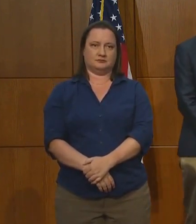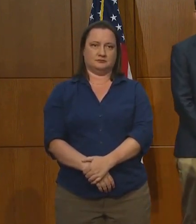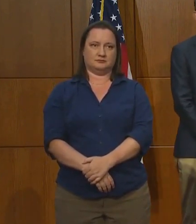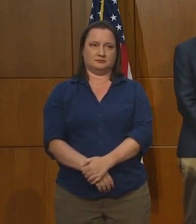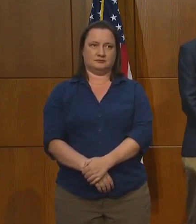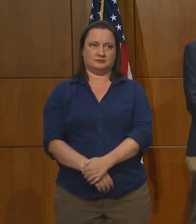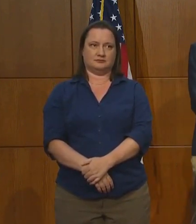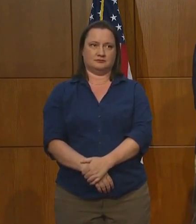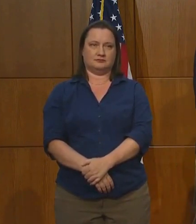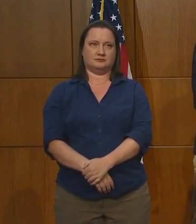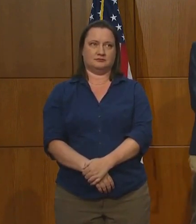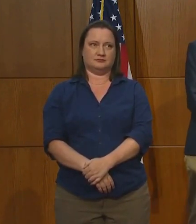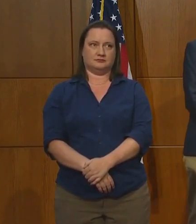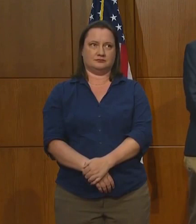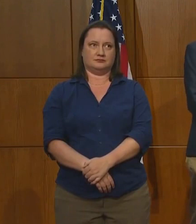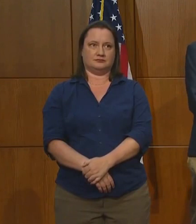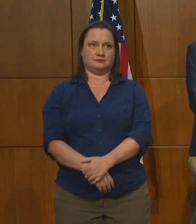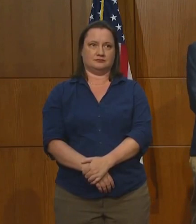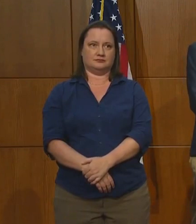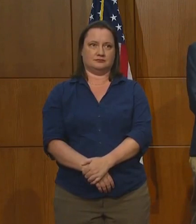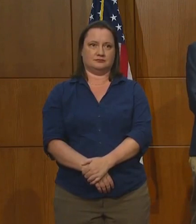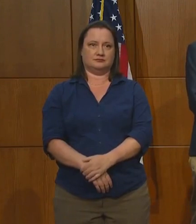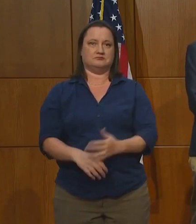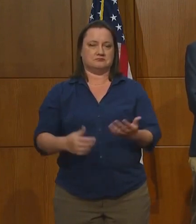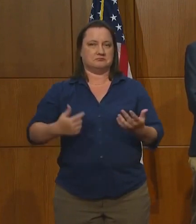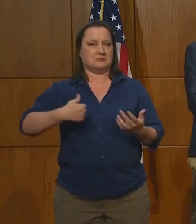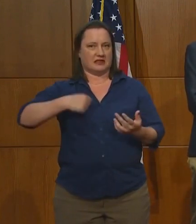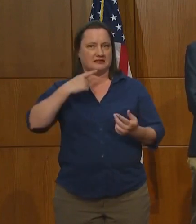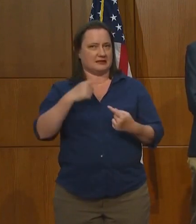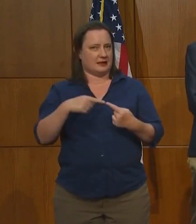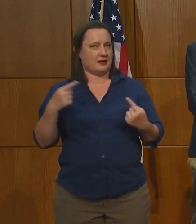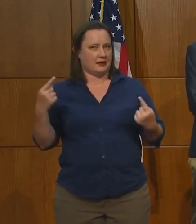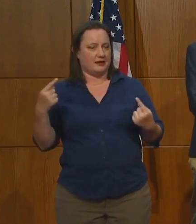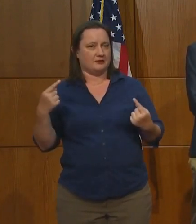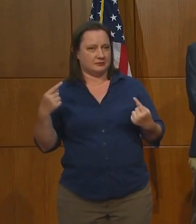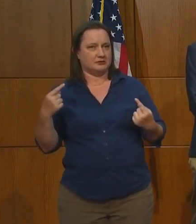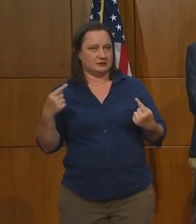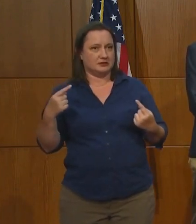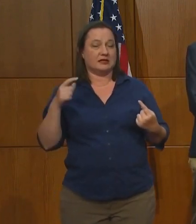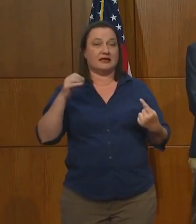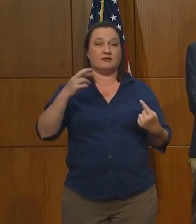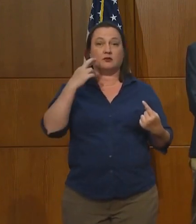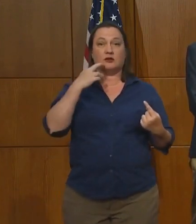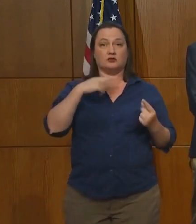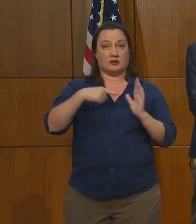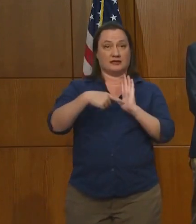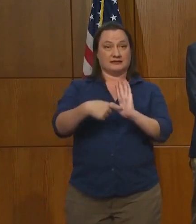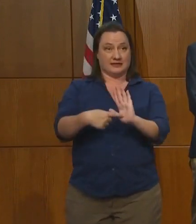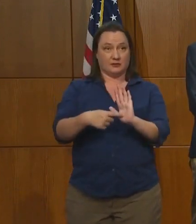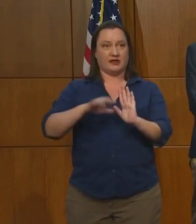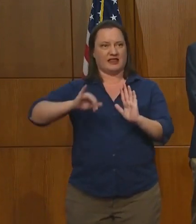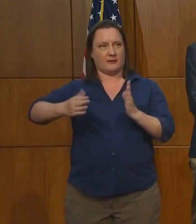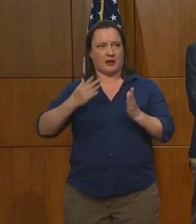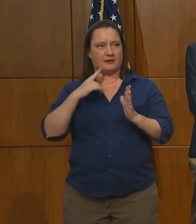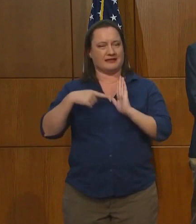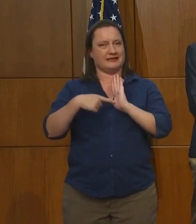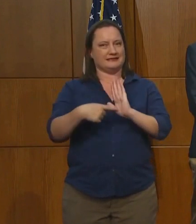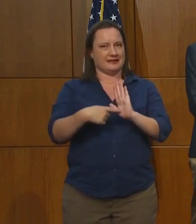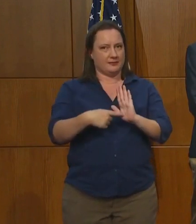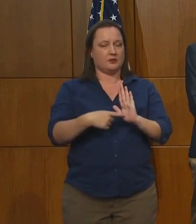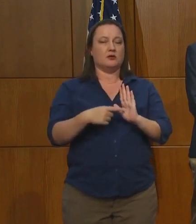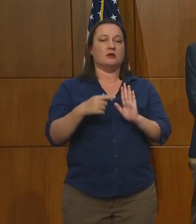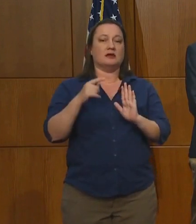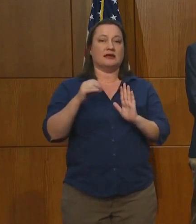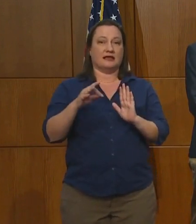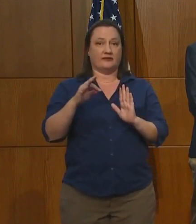I was actually stating the opposite, that in fact with, say, the restaurant example, that might be an example where